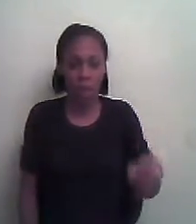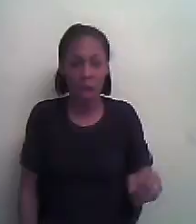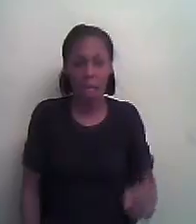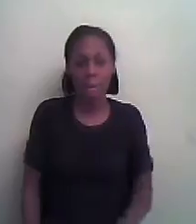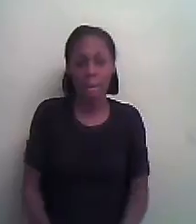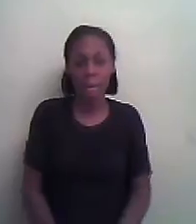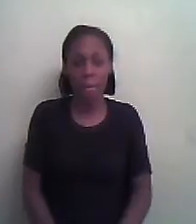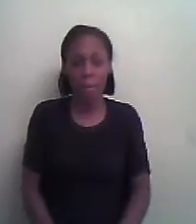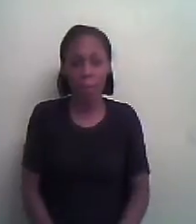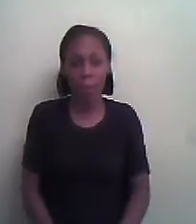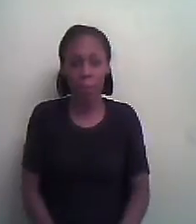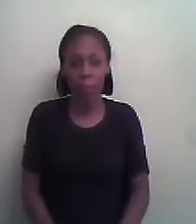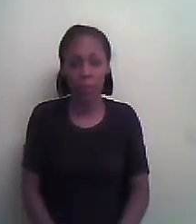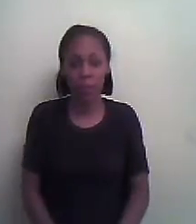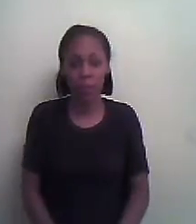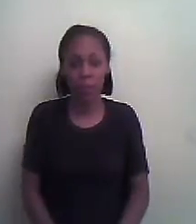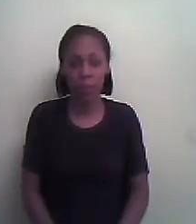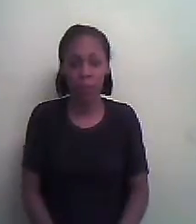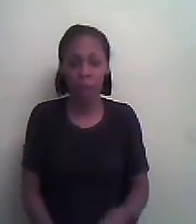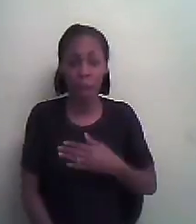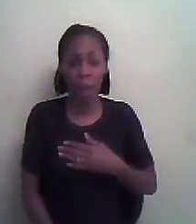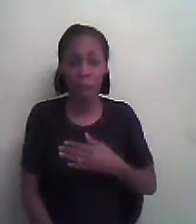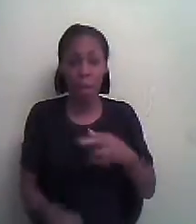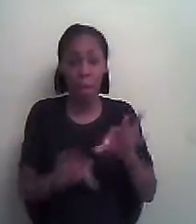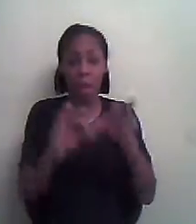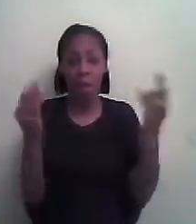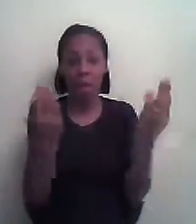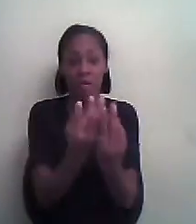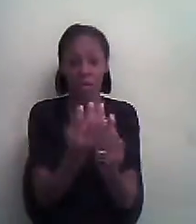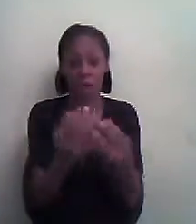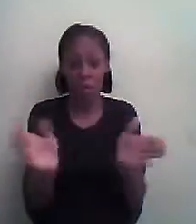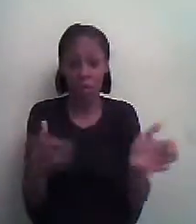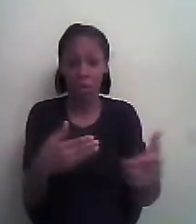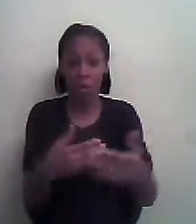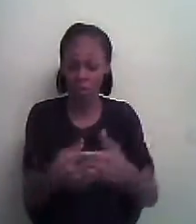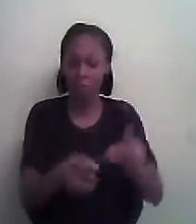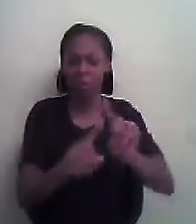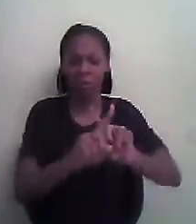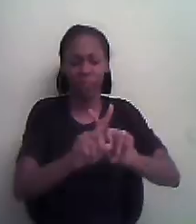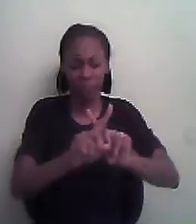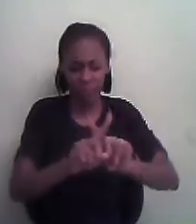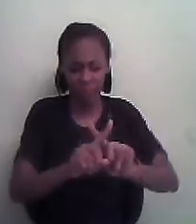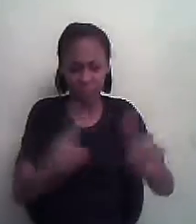Now, my family room, which is very, very different, reminds a lot of people of a British pub,